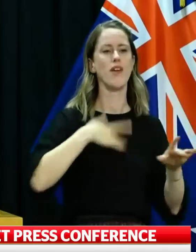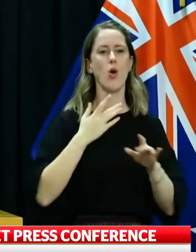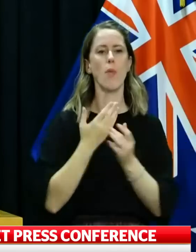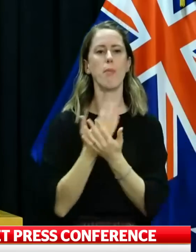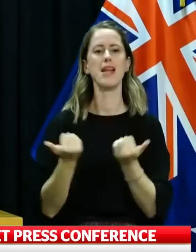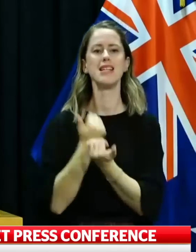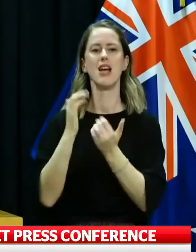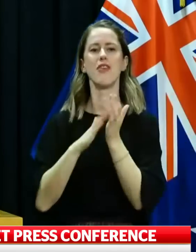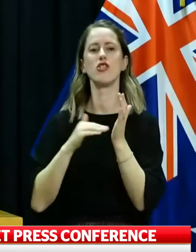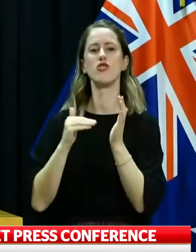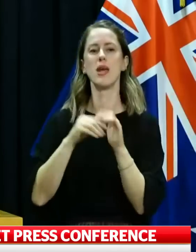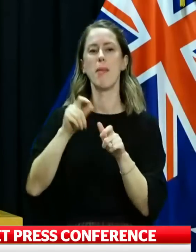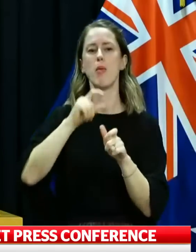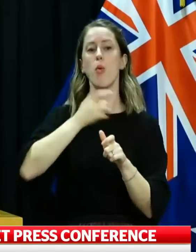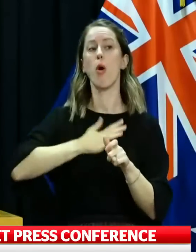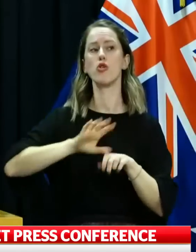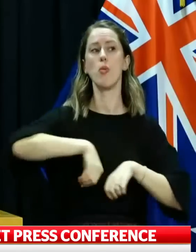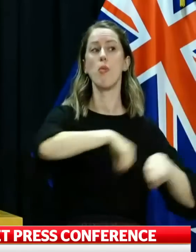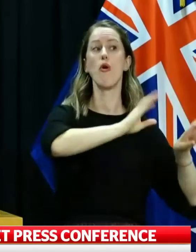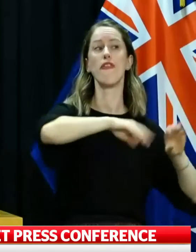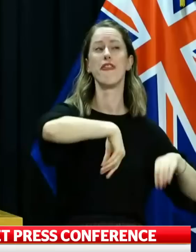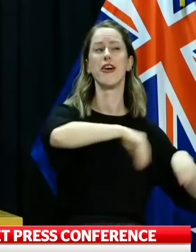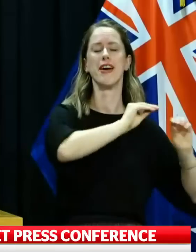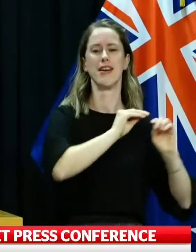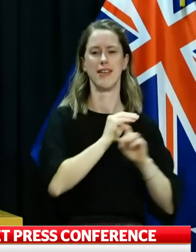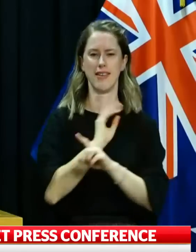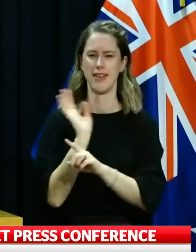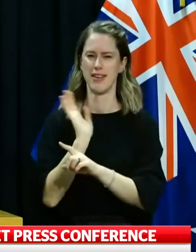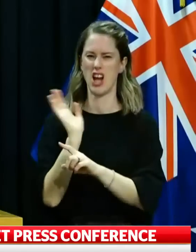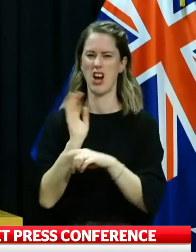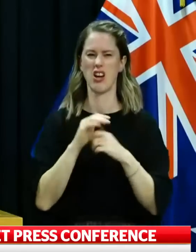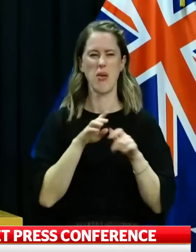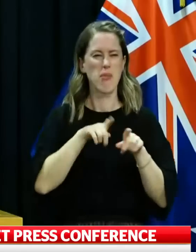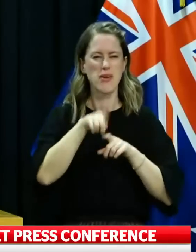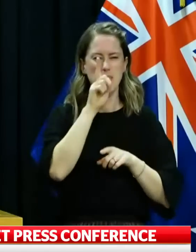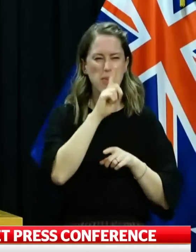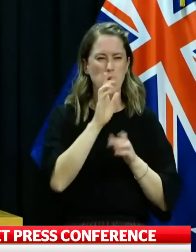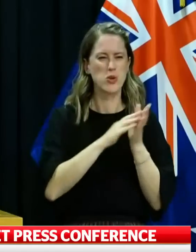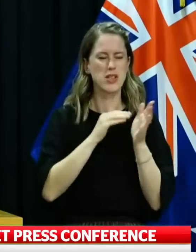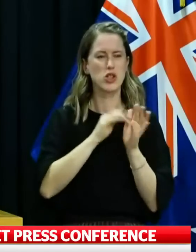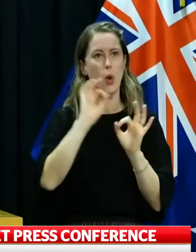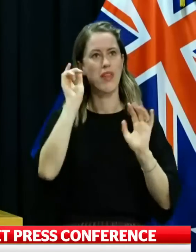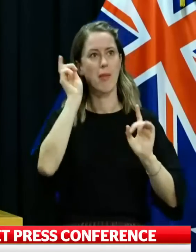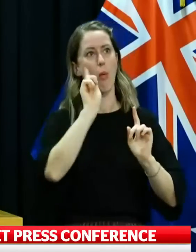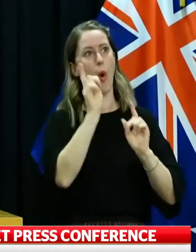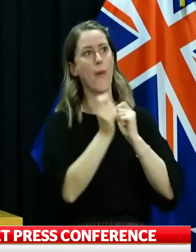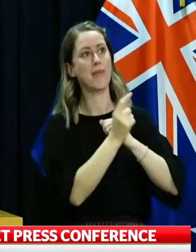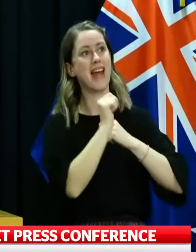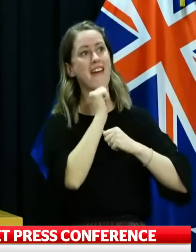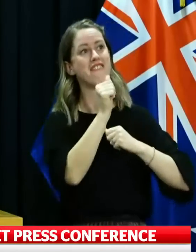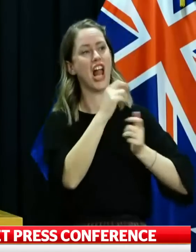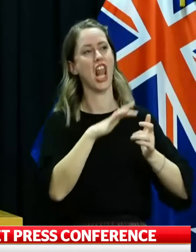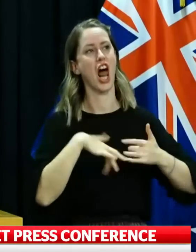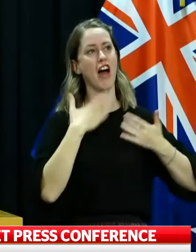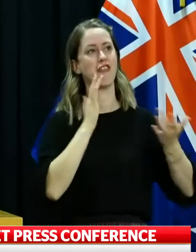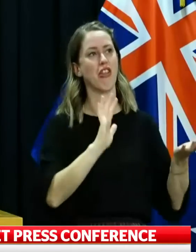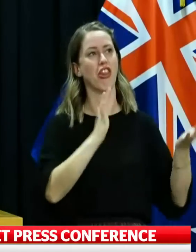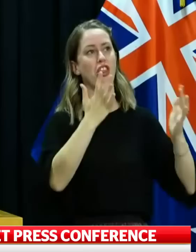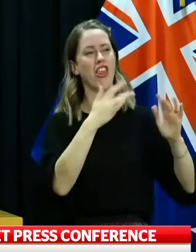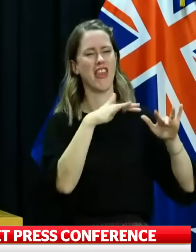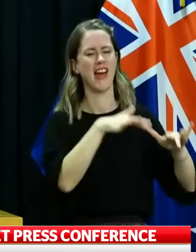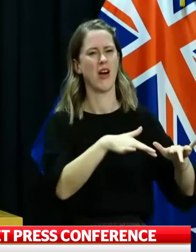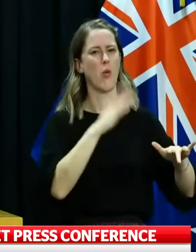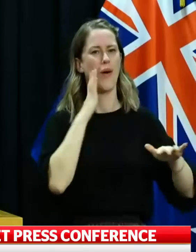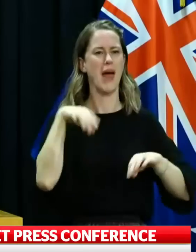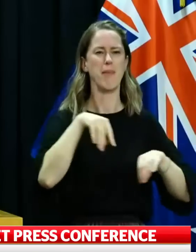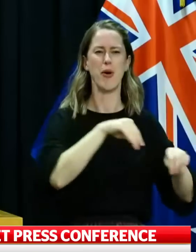to Australia? No, because I think actually the issue is that most New Zealanders don't think about necessarily what might happen if a problem arises. I don't